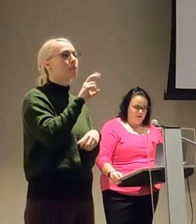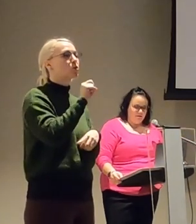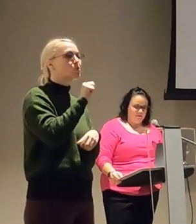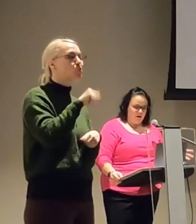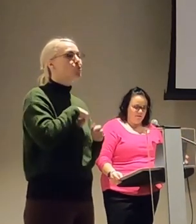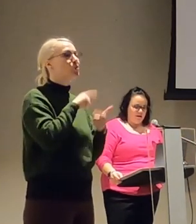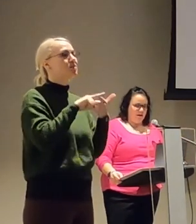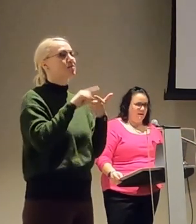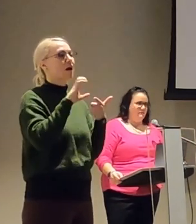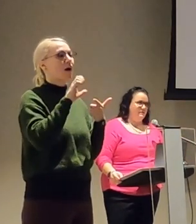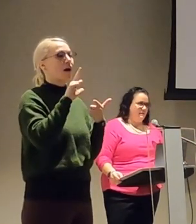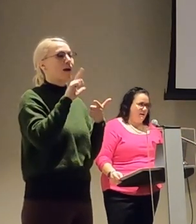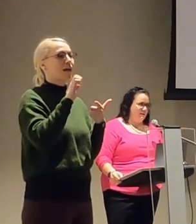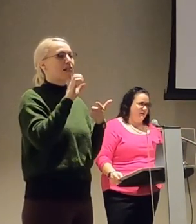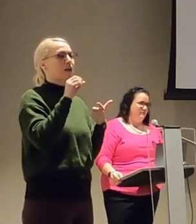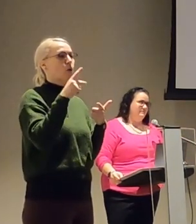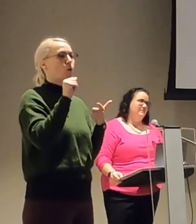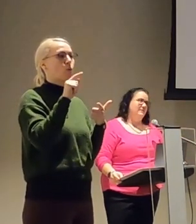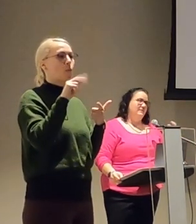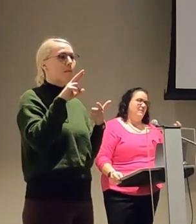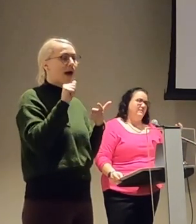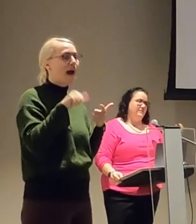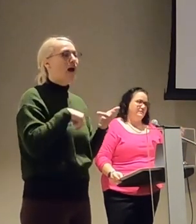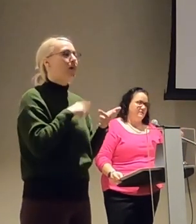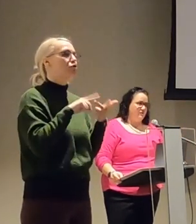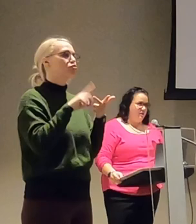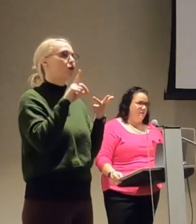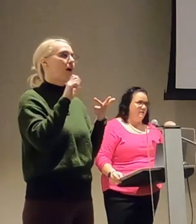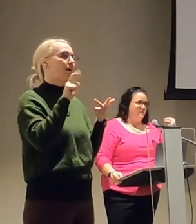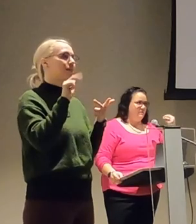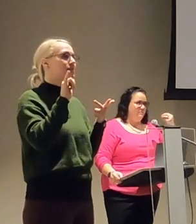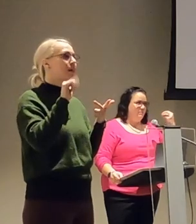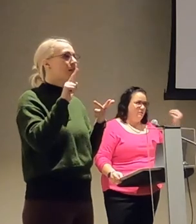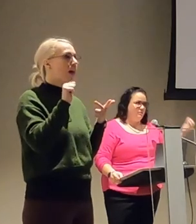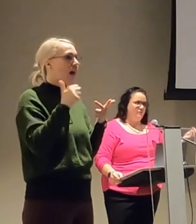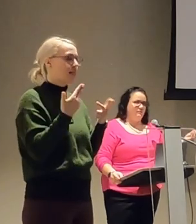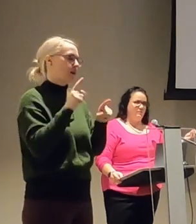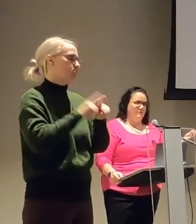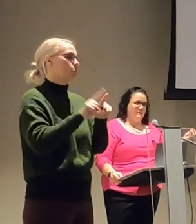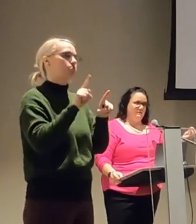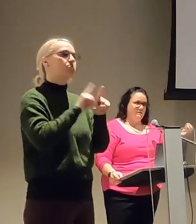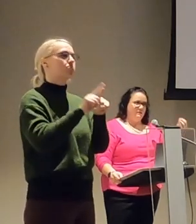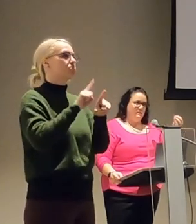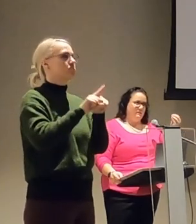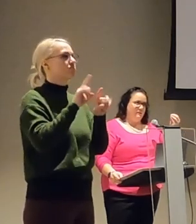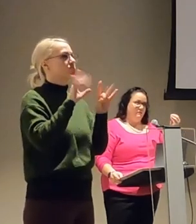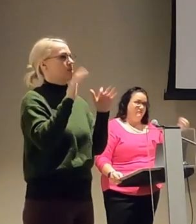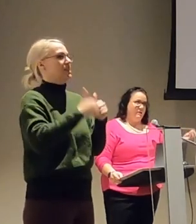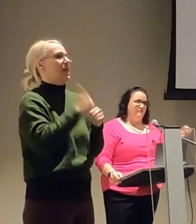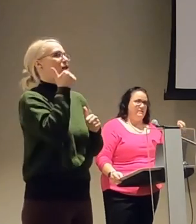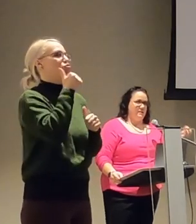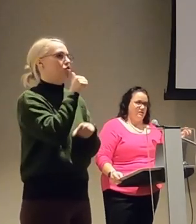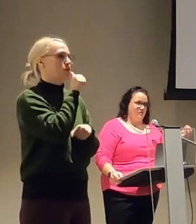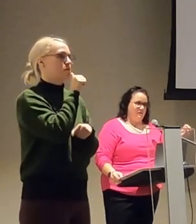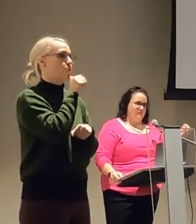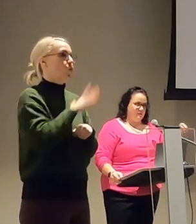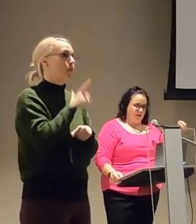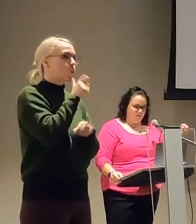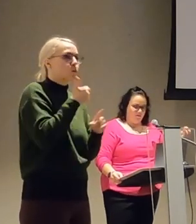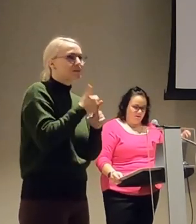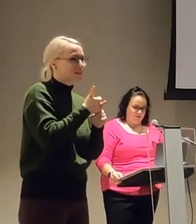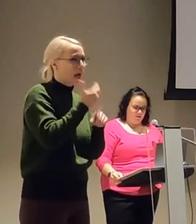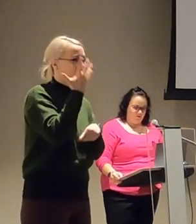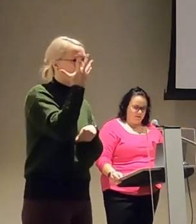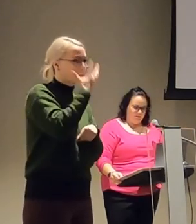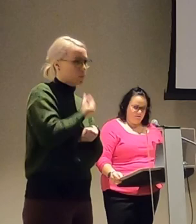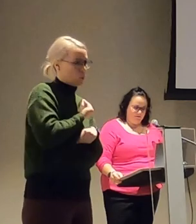bit, Salome, Delilah. There's these very beautiful women that are very dangerous, can